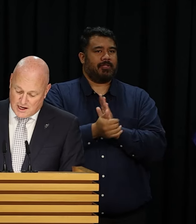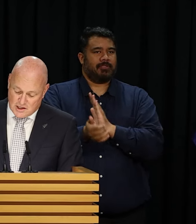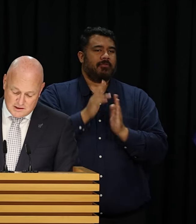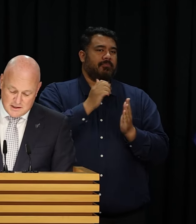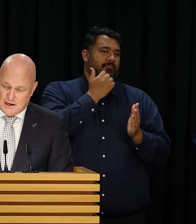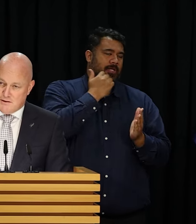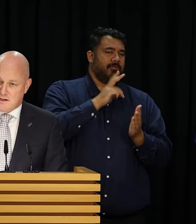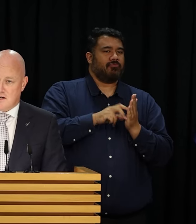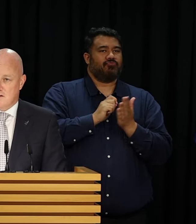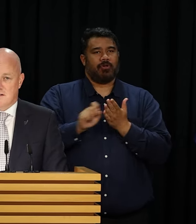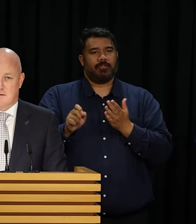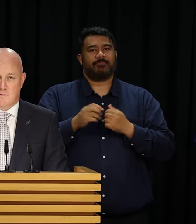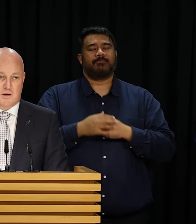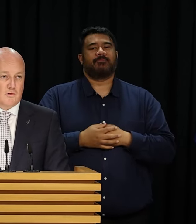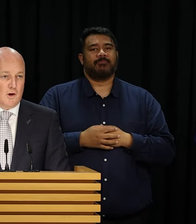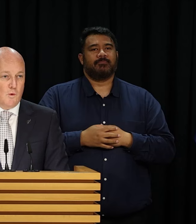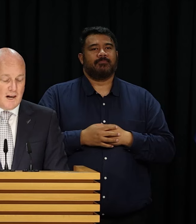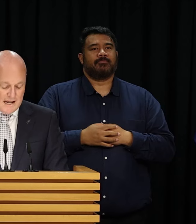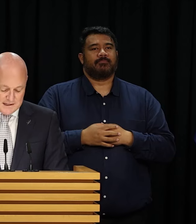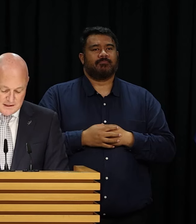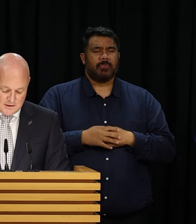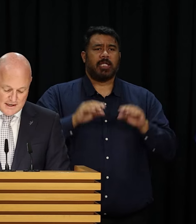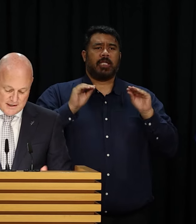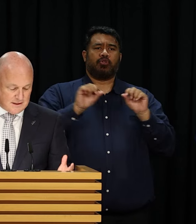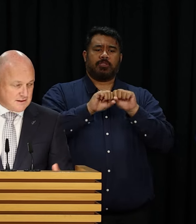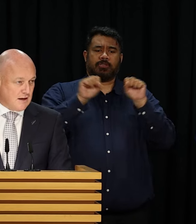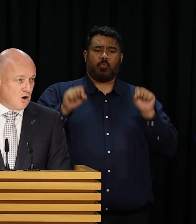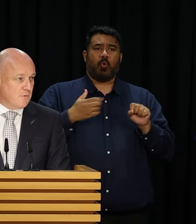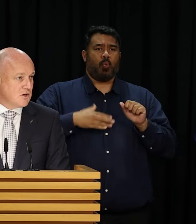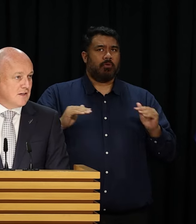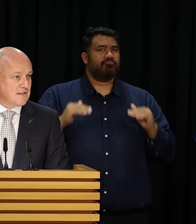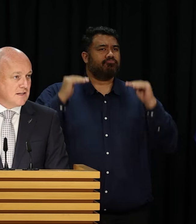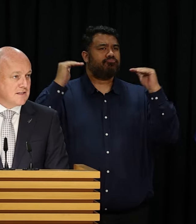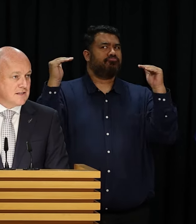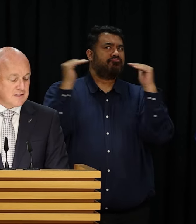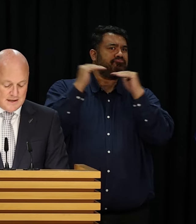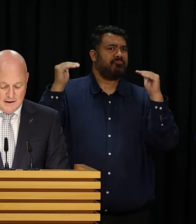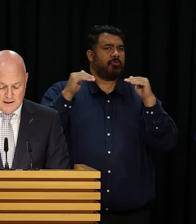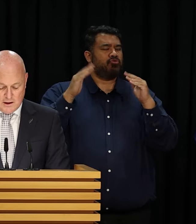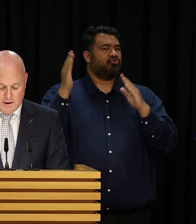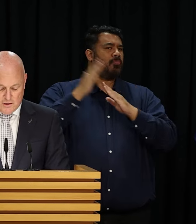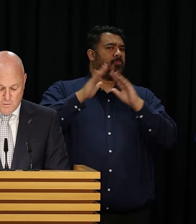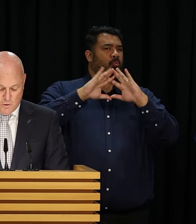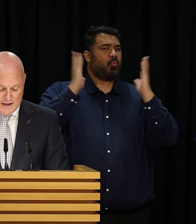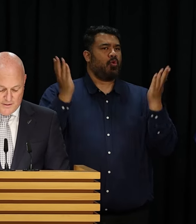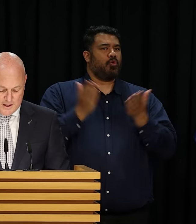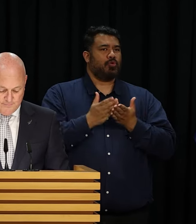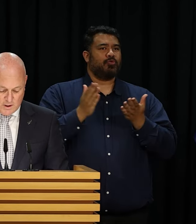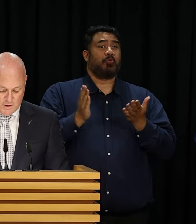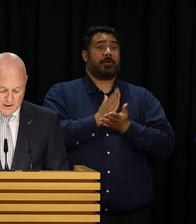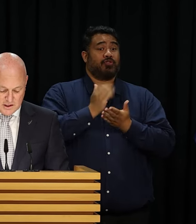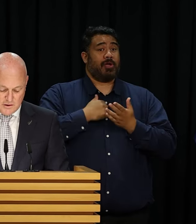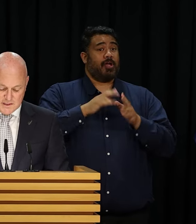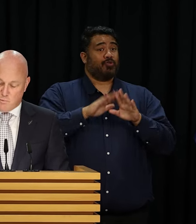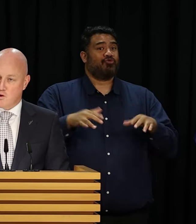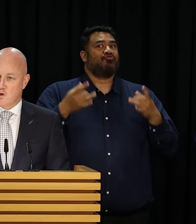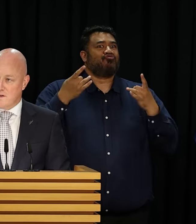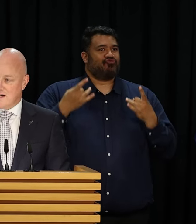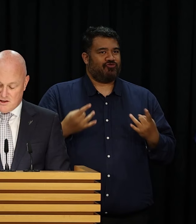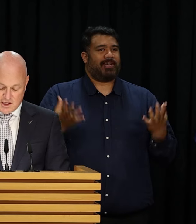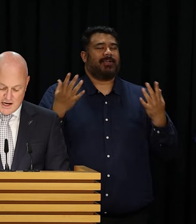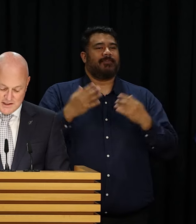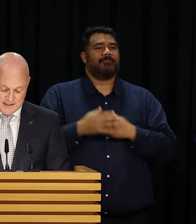on education, to get our education system to be truly world-class so that our kids can take the opportunities that exist in a great new world out there. We're going to continue to